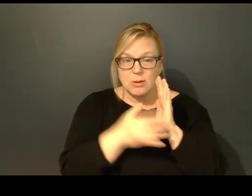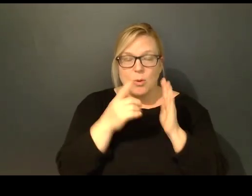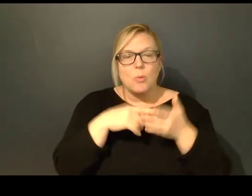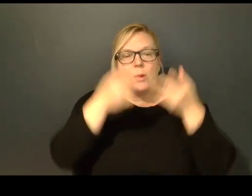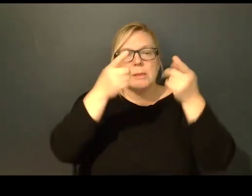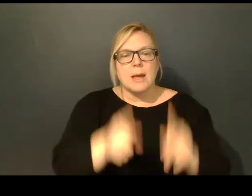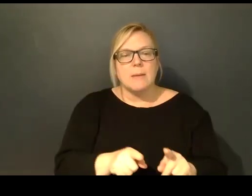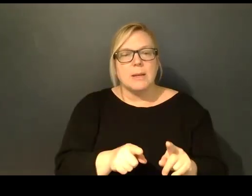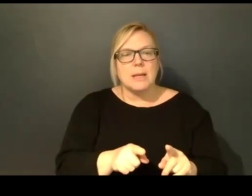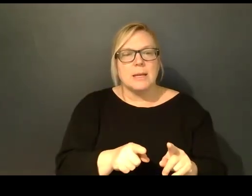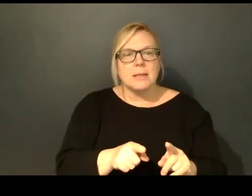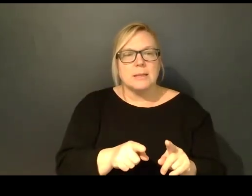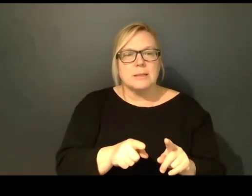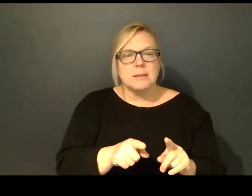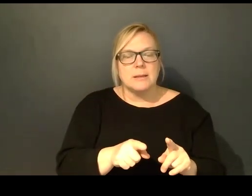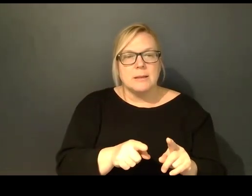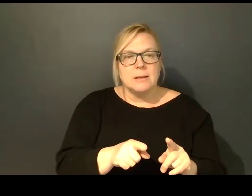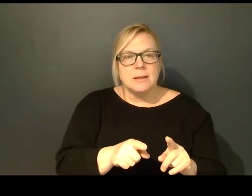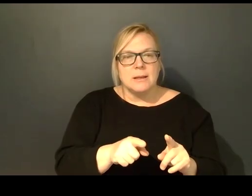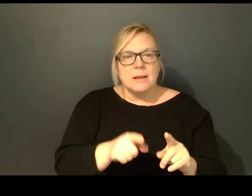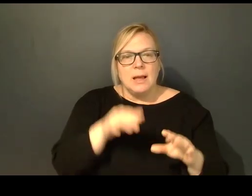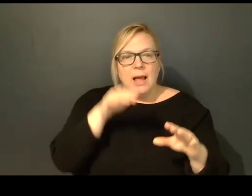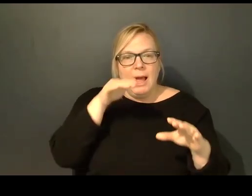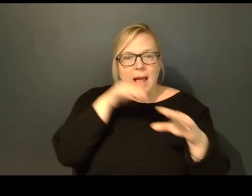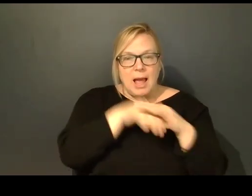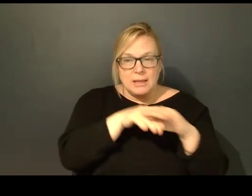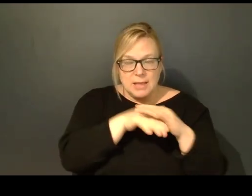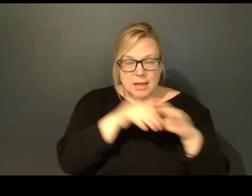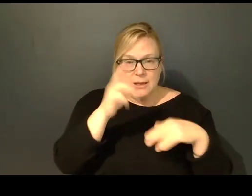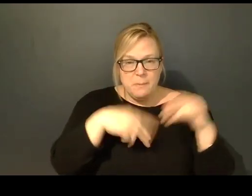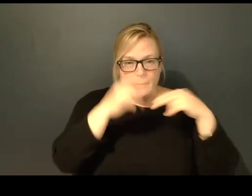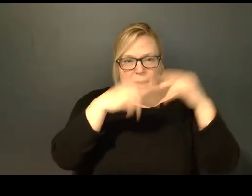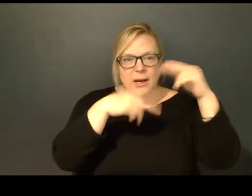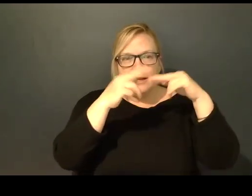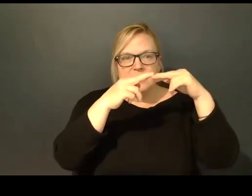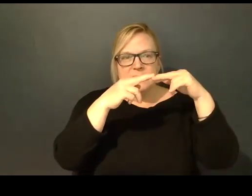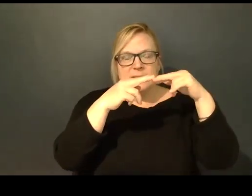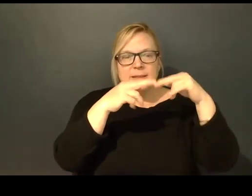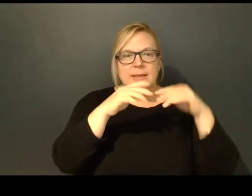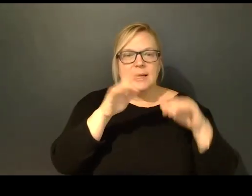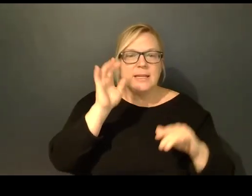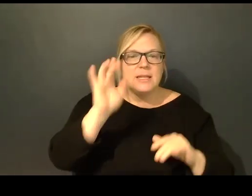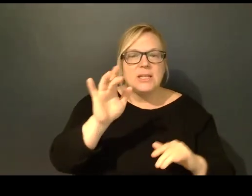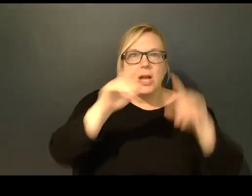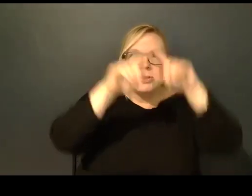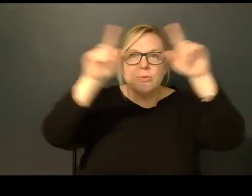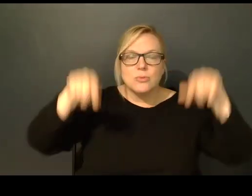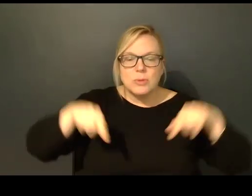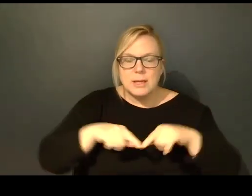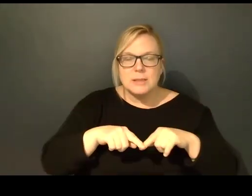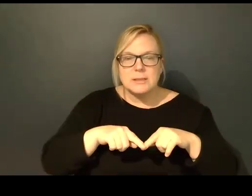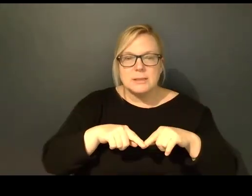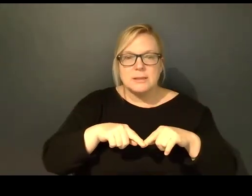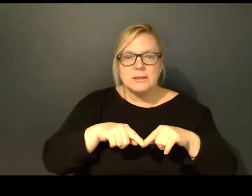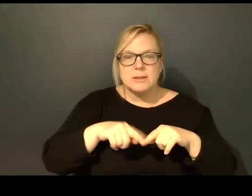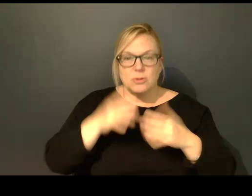is access into buildings. So building touch screen entrance systems